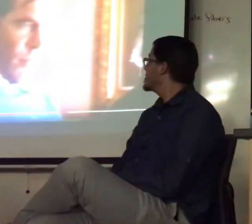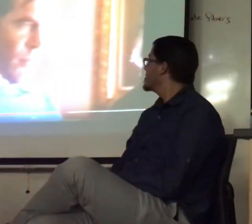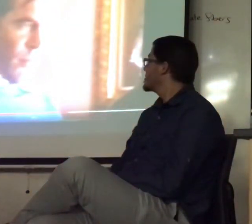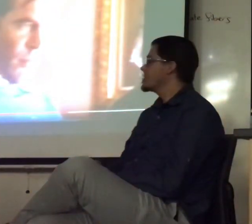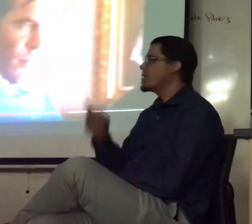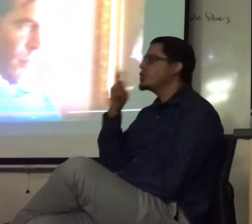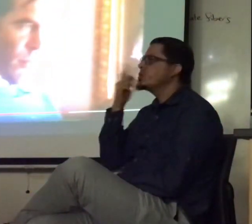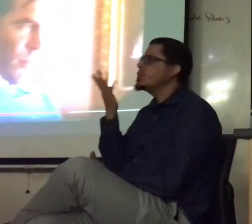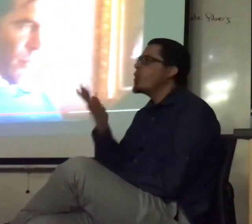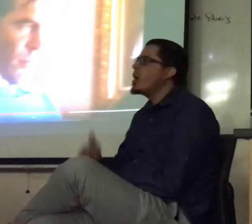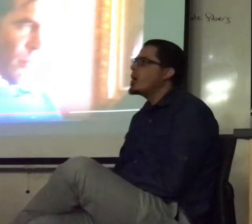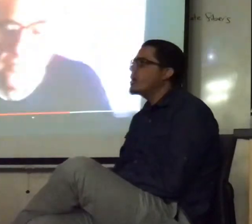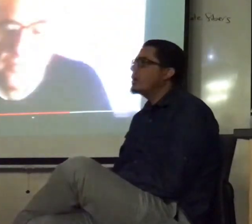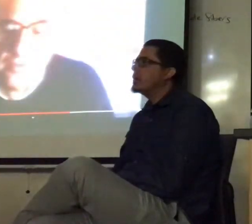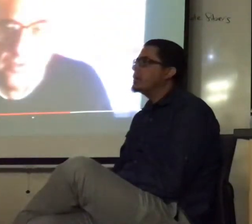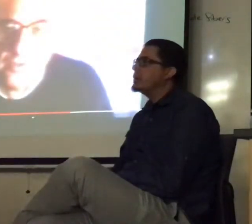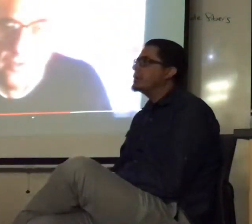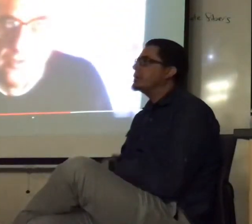What did you see?